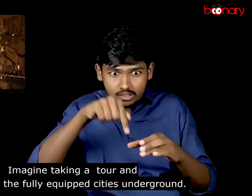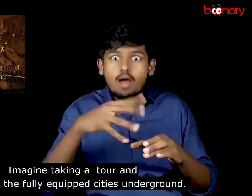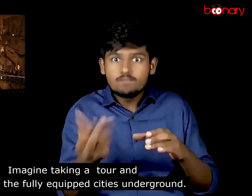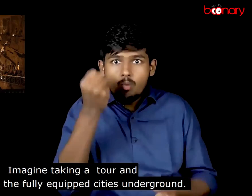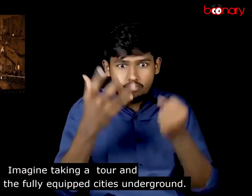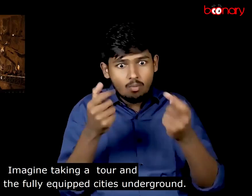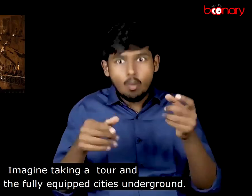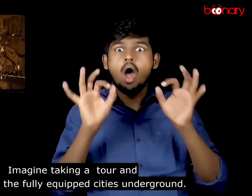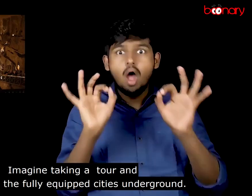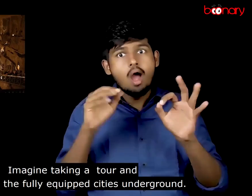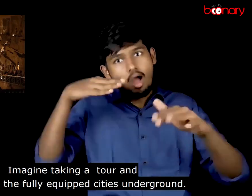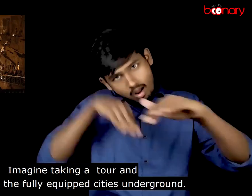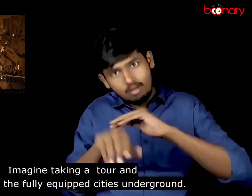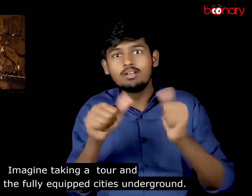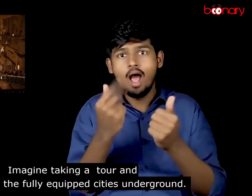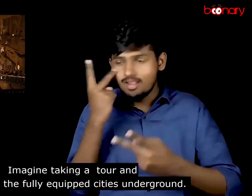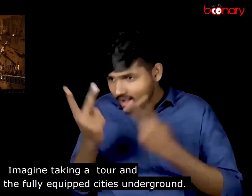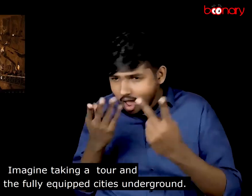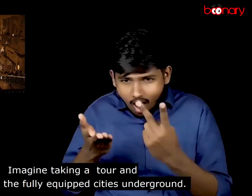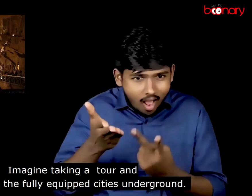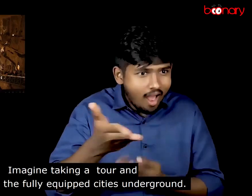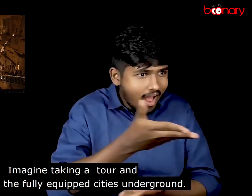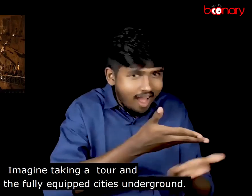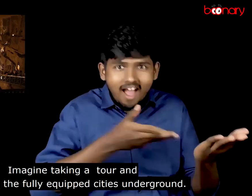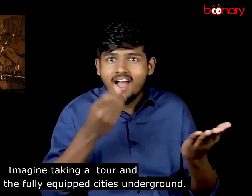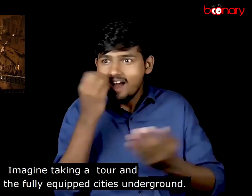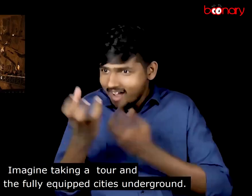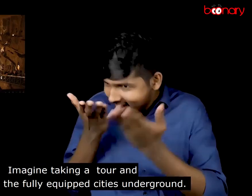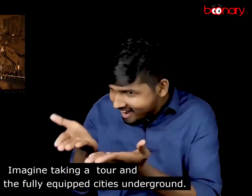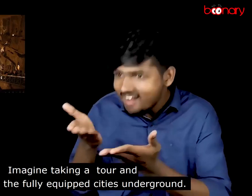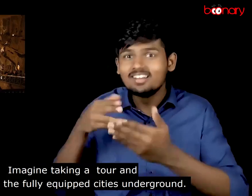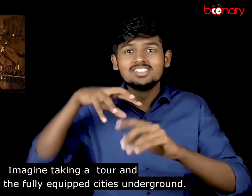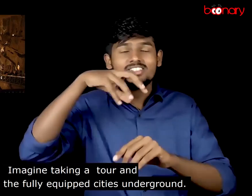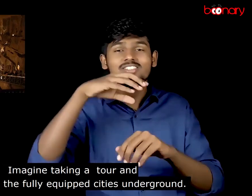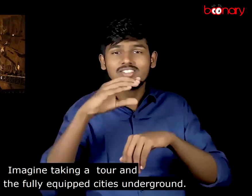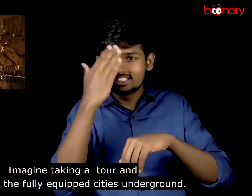Imagine taking a tour and exploring the fully equipped cities underground.